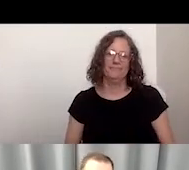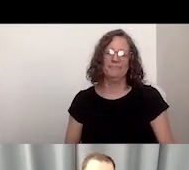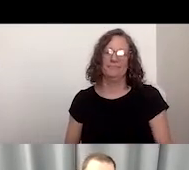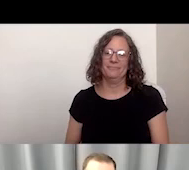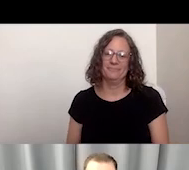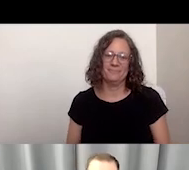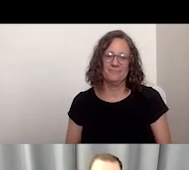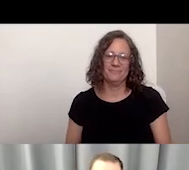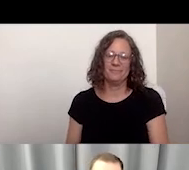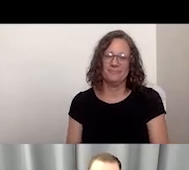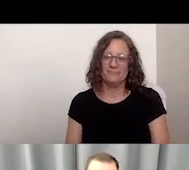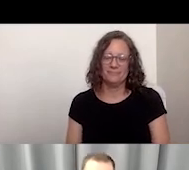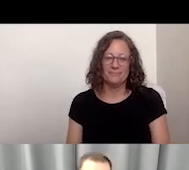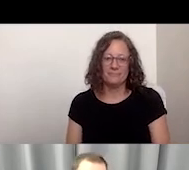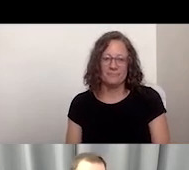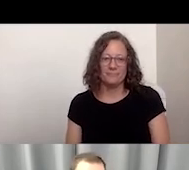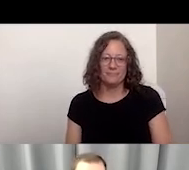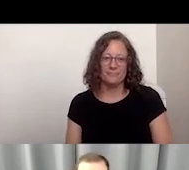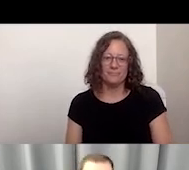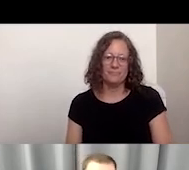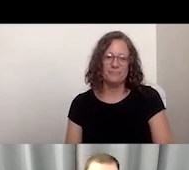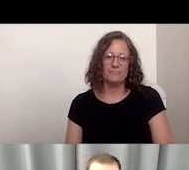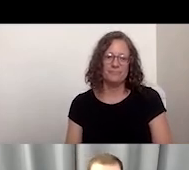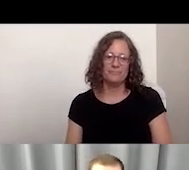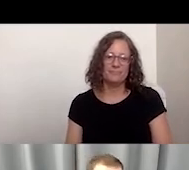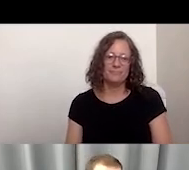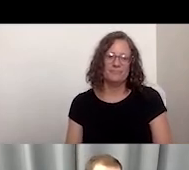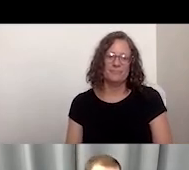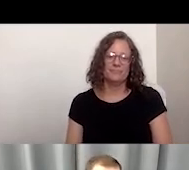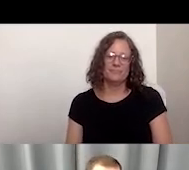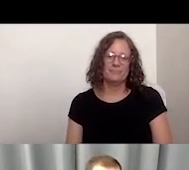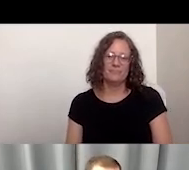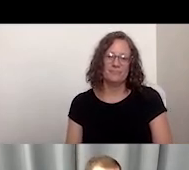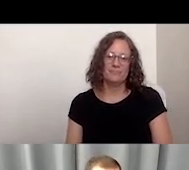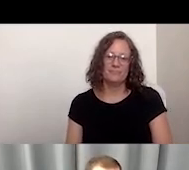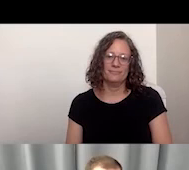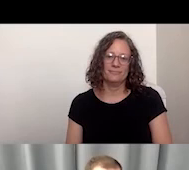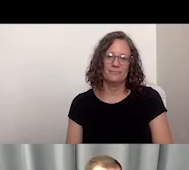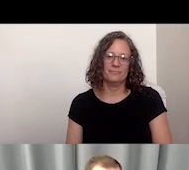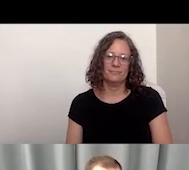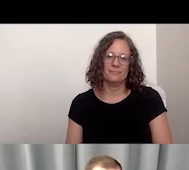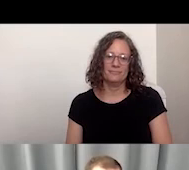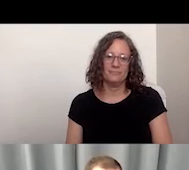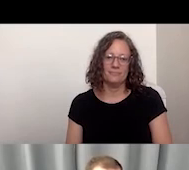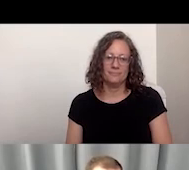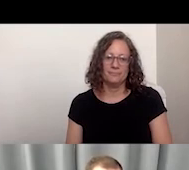talk about what we've been discussing today, and I think you'll get the idea. And let's see if we can get this going here.